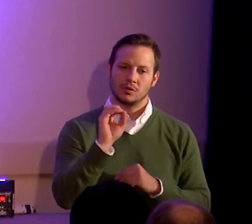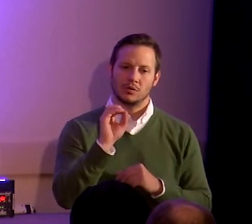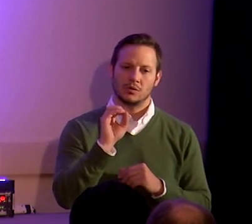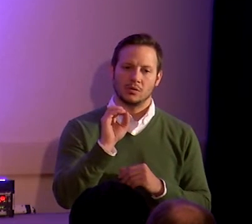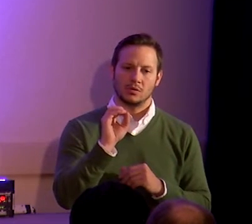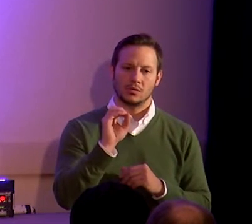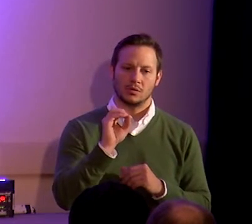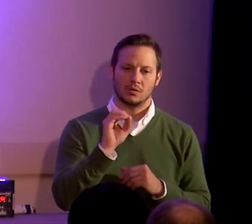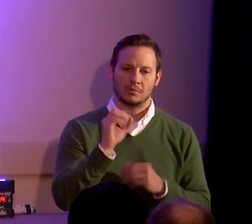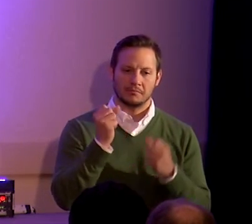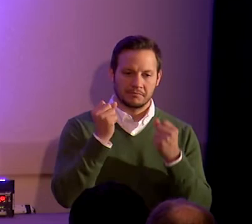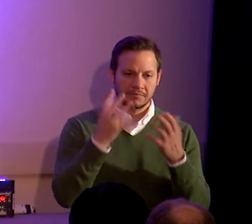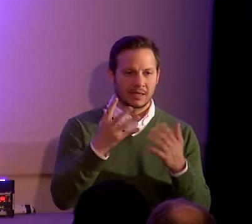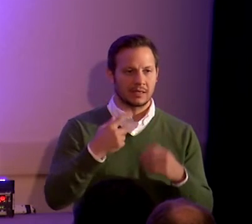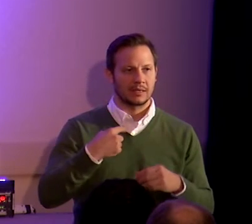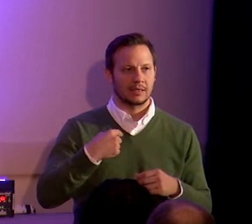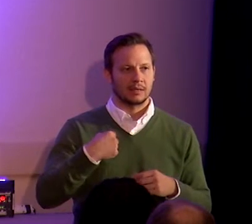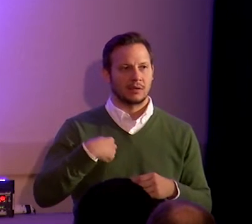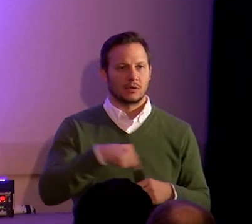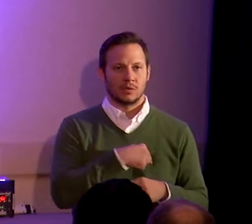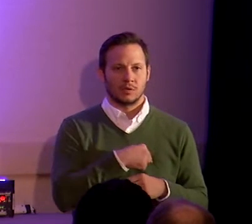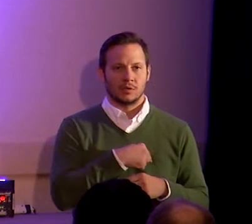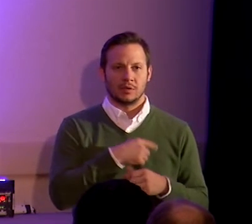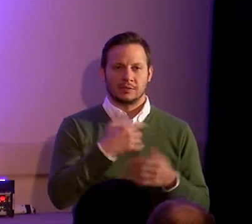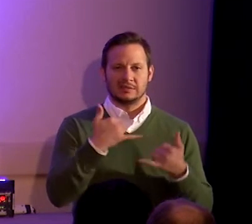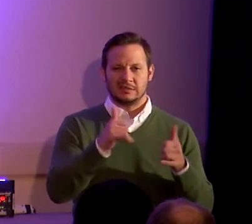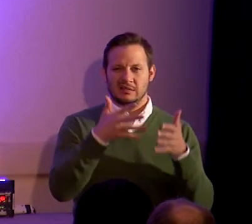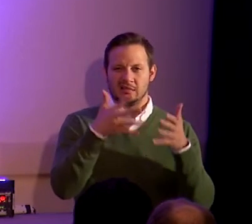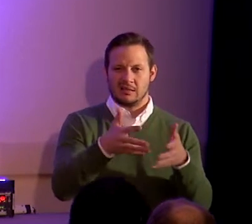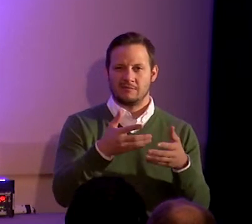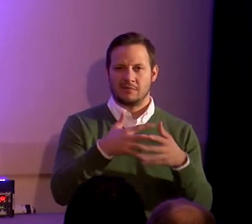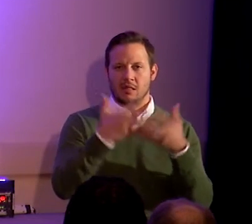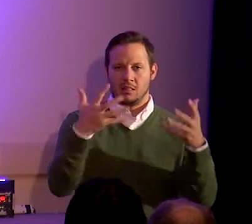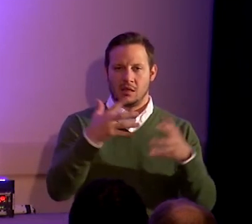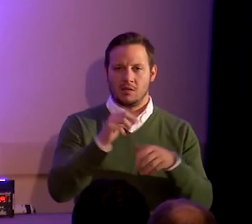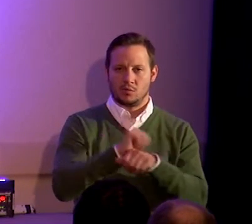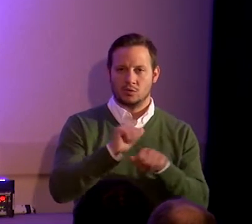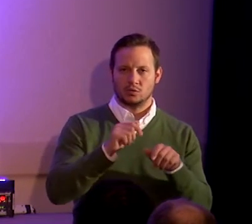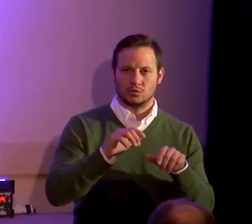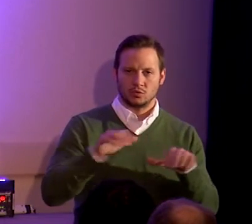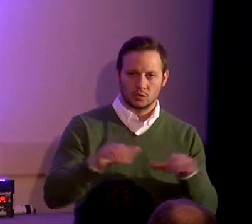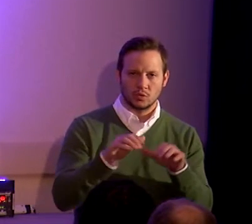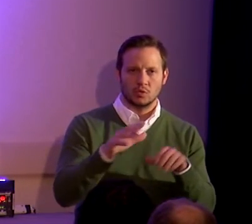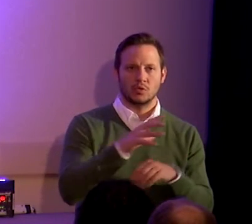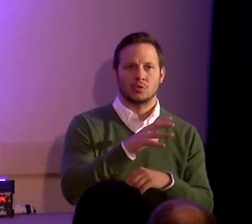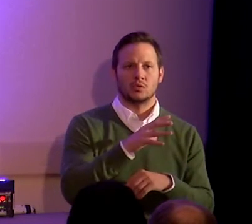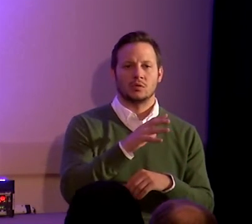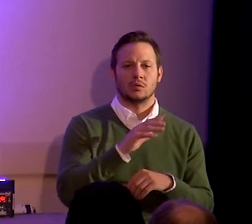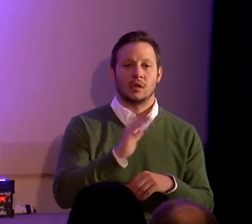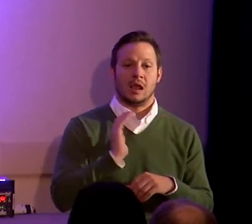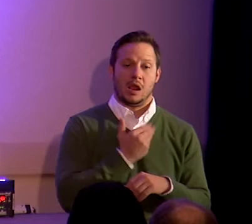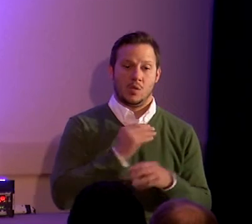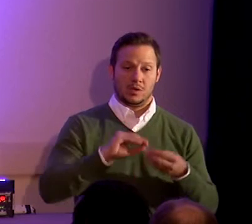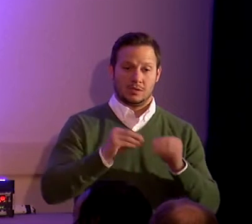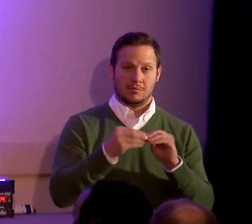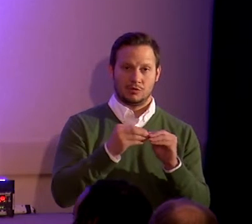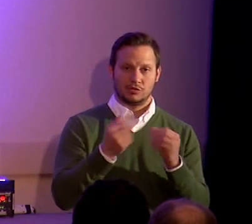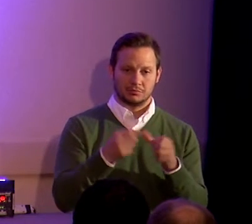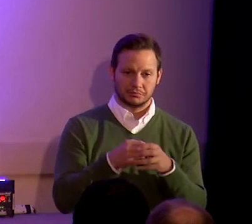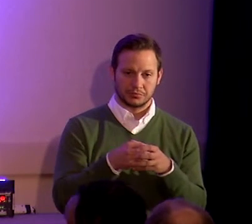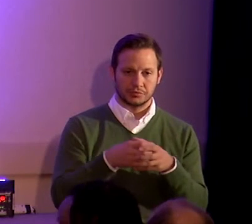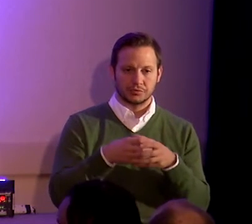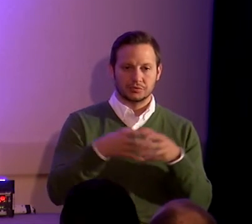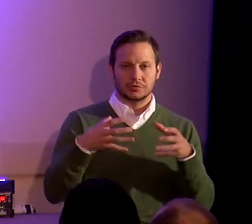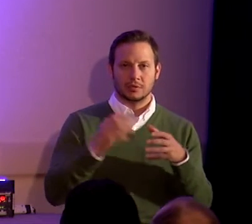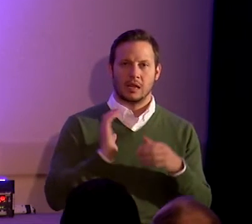places where those of us who are atheists take a bold risk when we authentically declare who we are, the strength of our numbers, our passion for